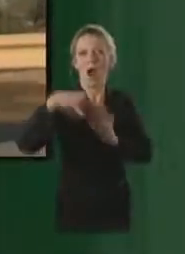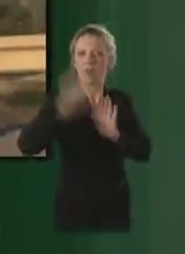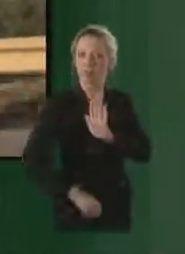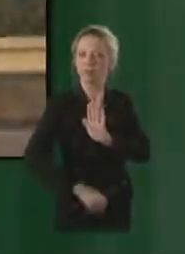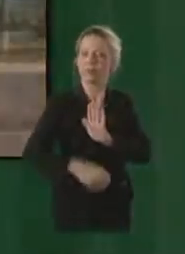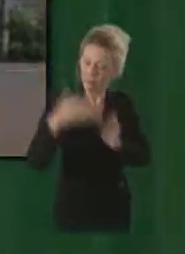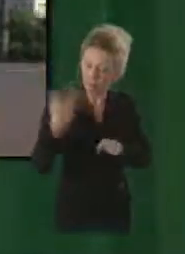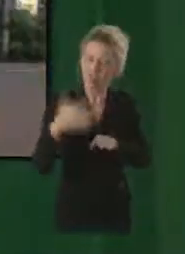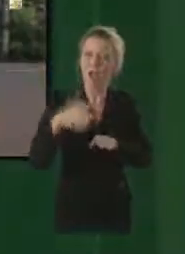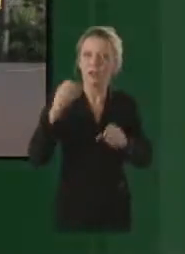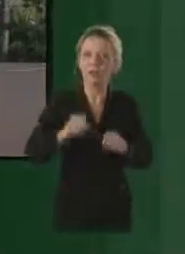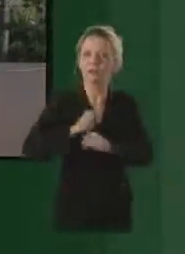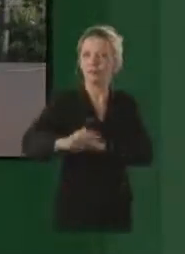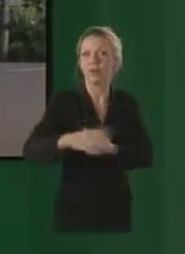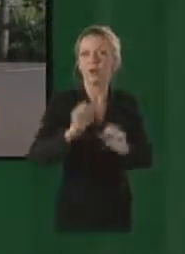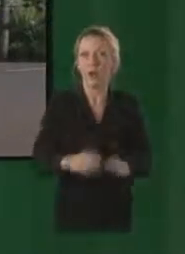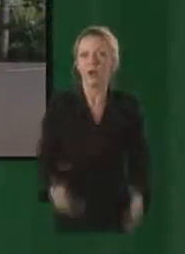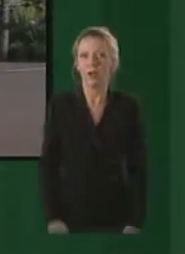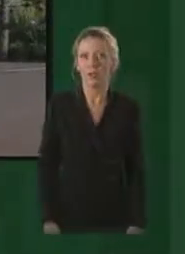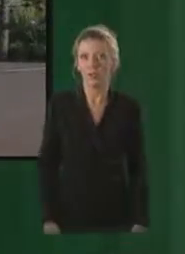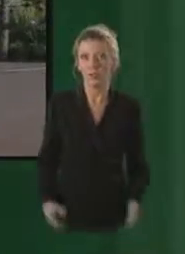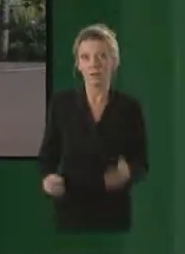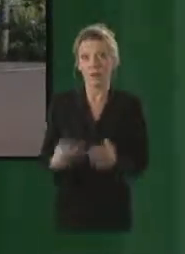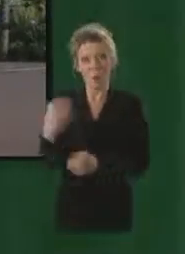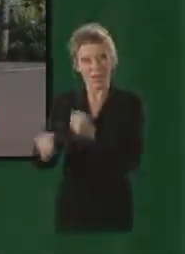us to conserve between 12 and 16 percent on fuel consumption.